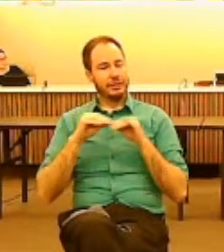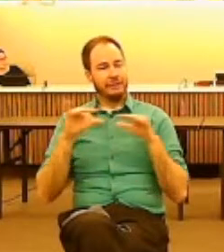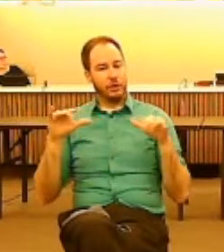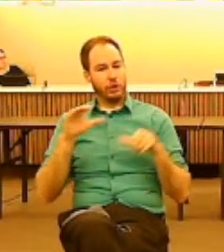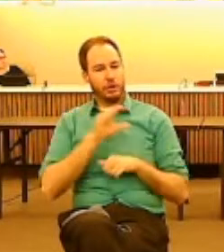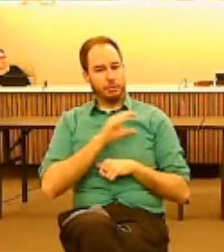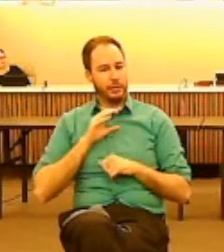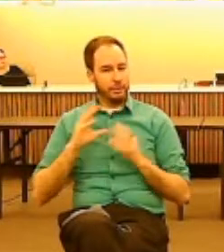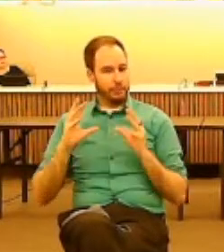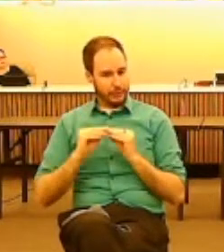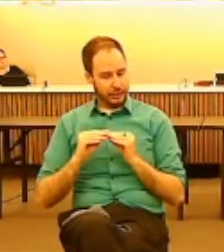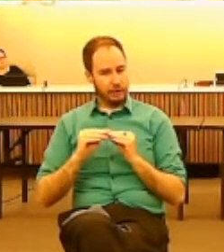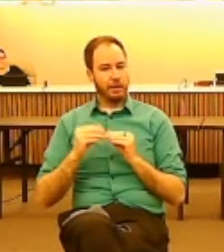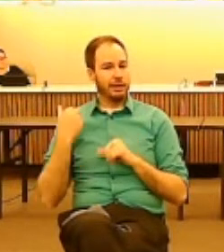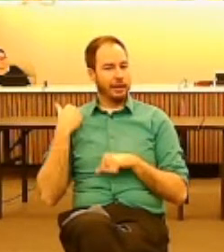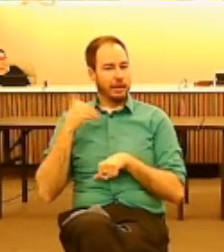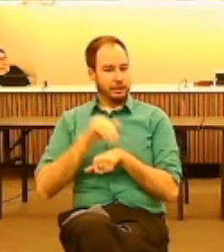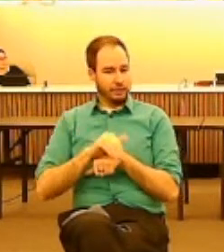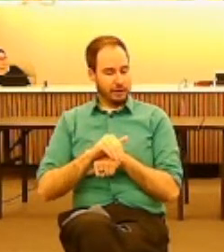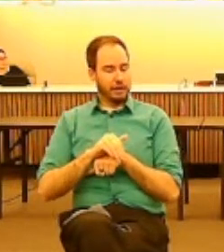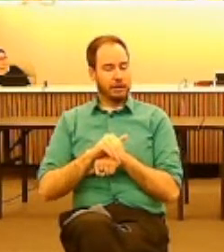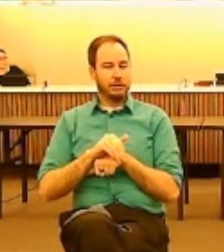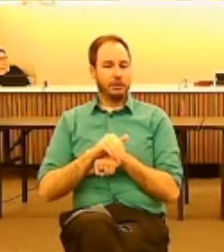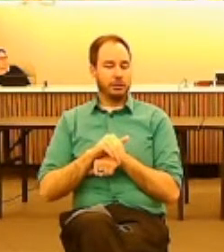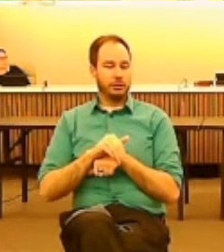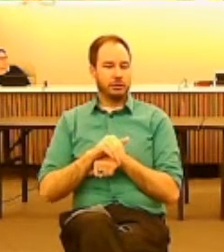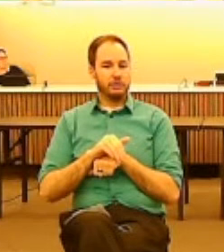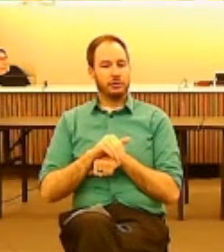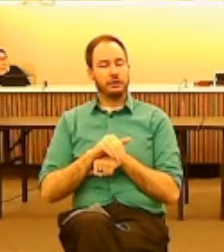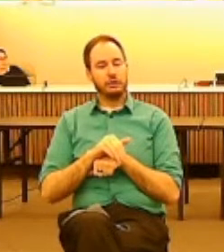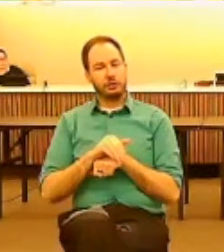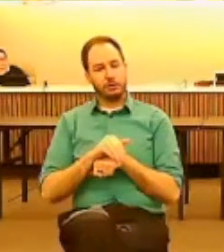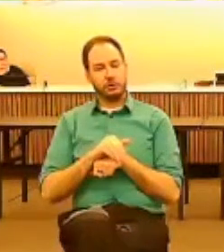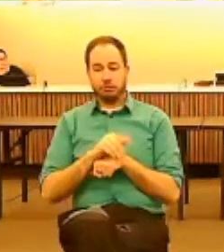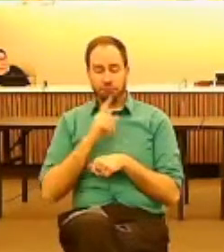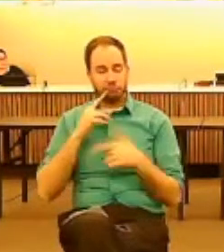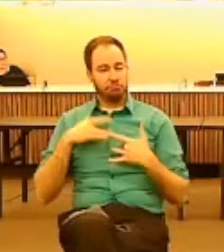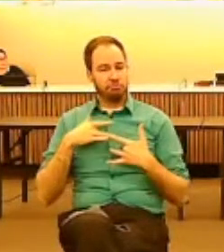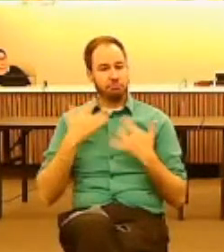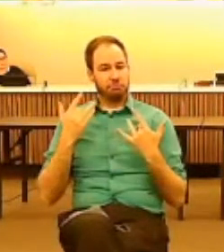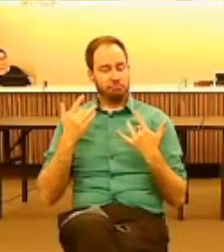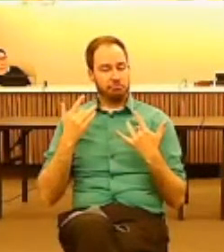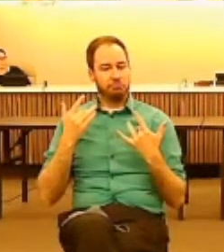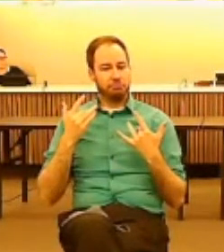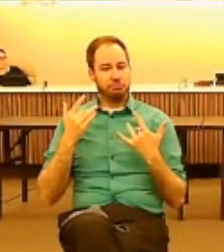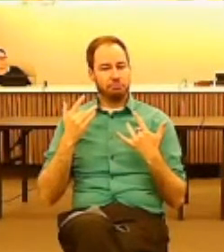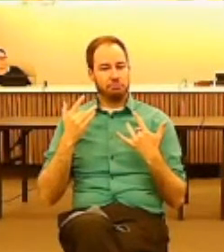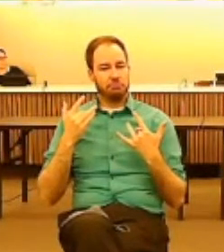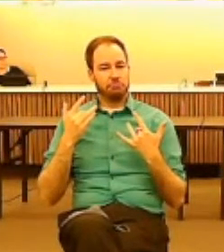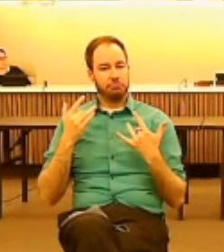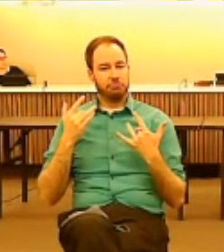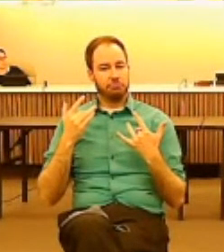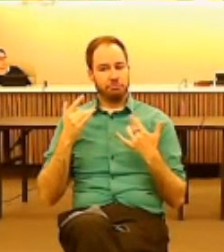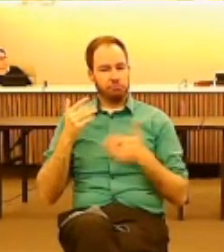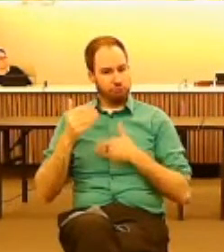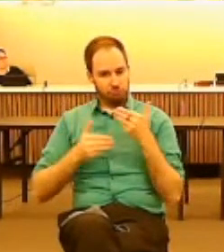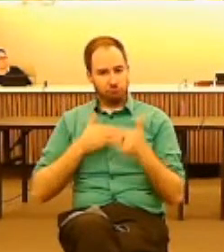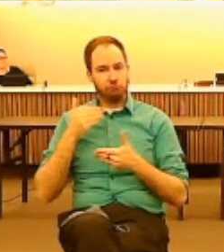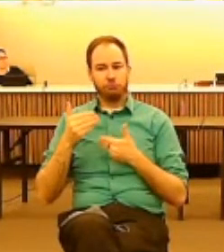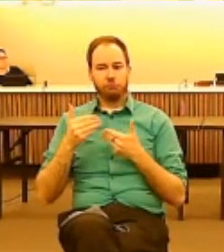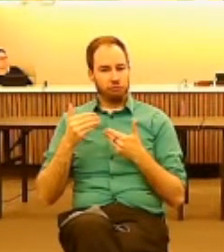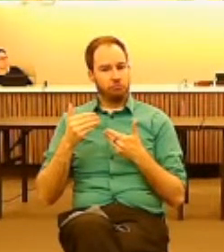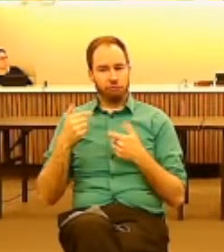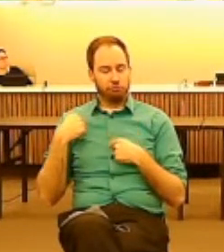committee meeting last night and very excited with the progress that's being